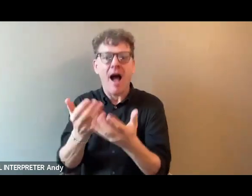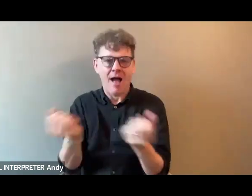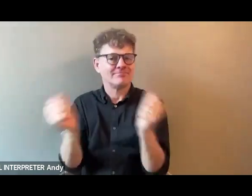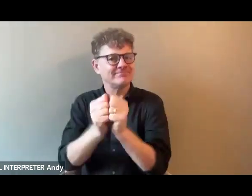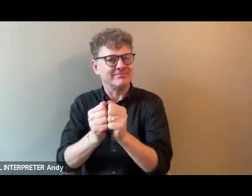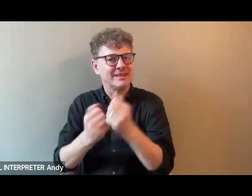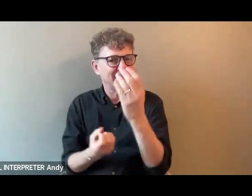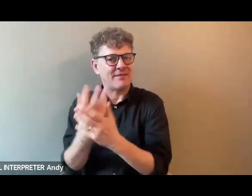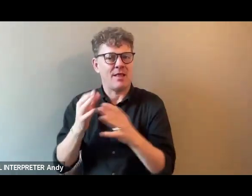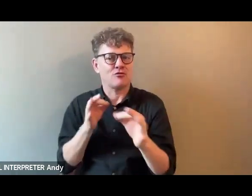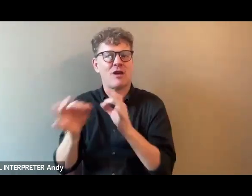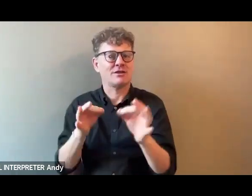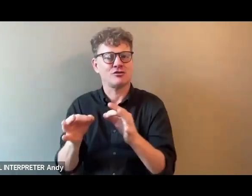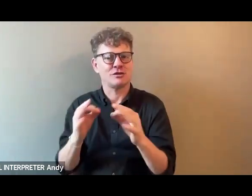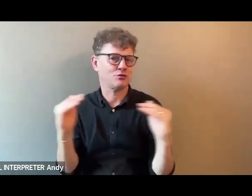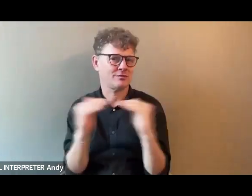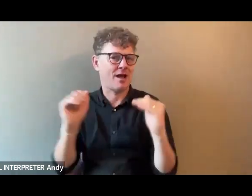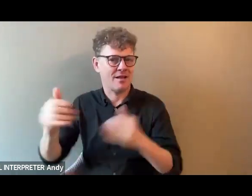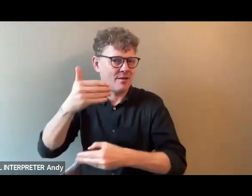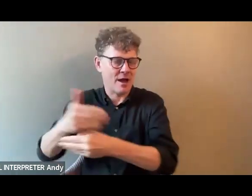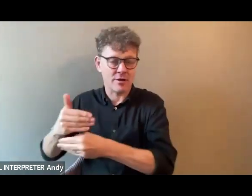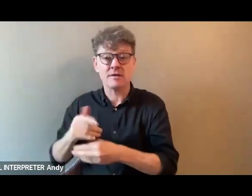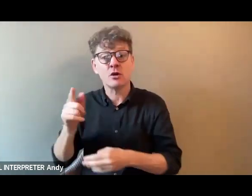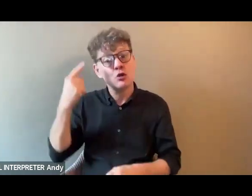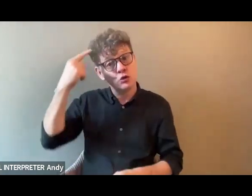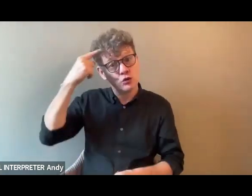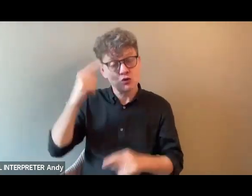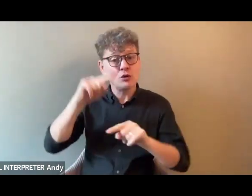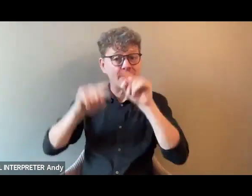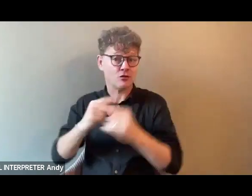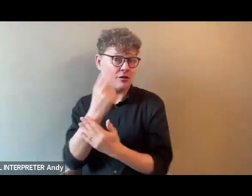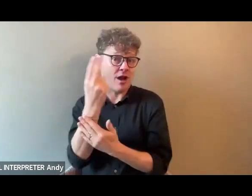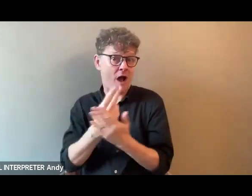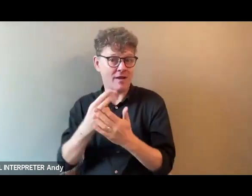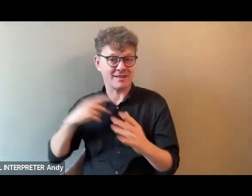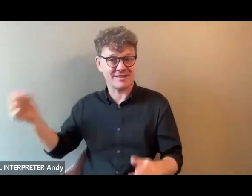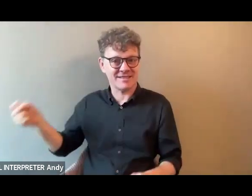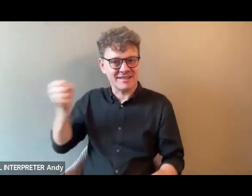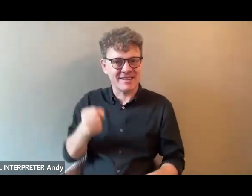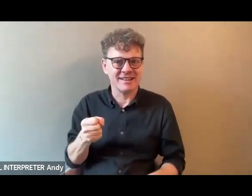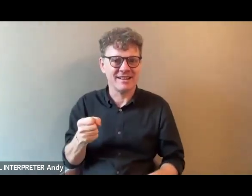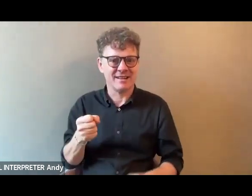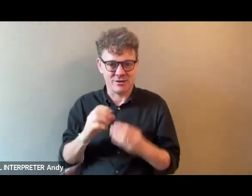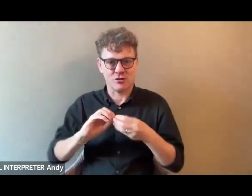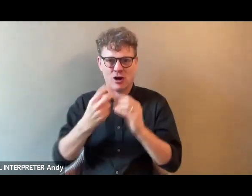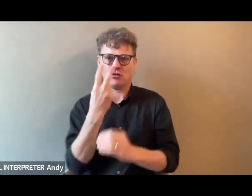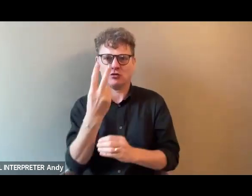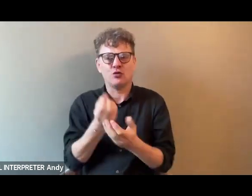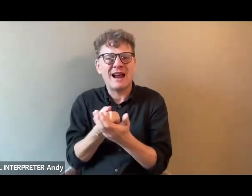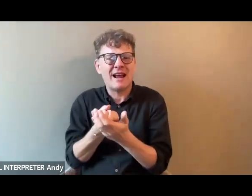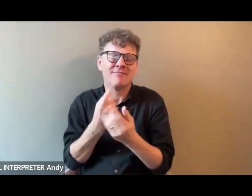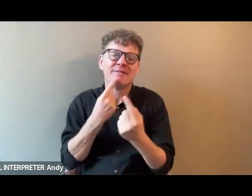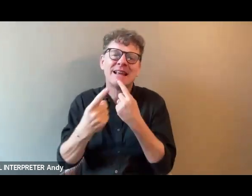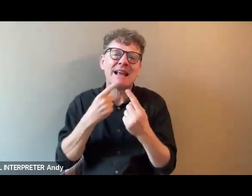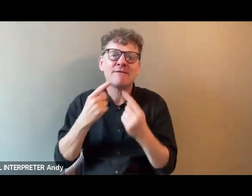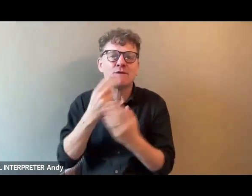them. We've worked with a neurodivergent artist to create 2 infographics based on